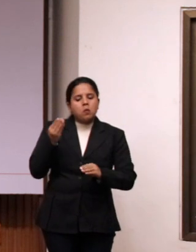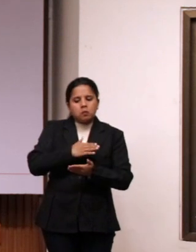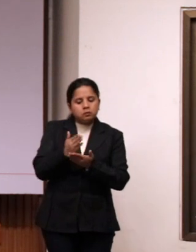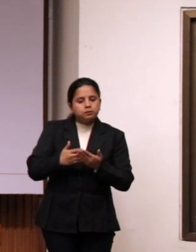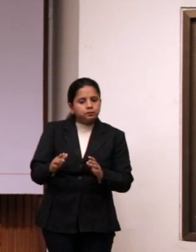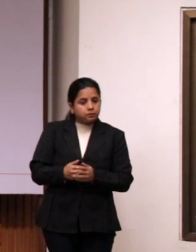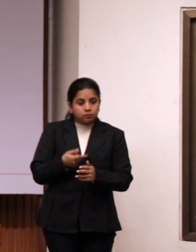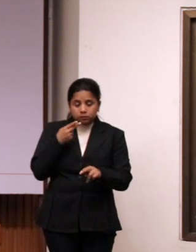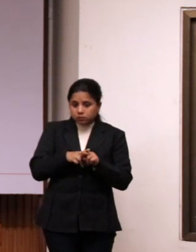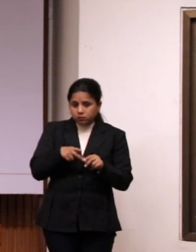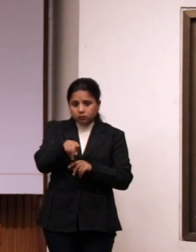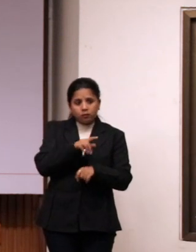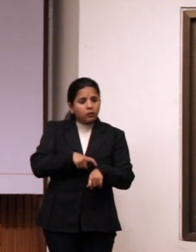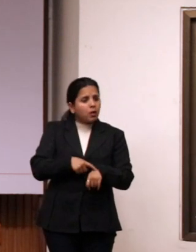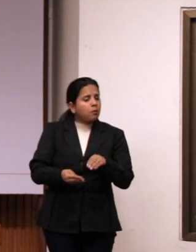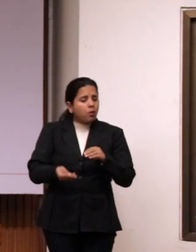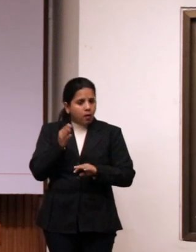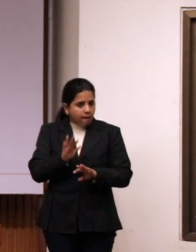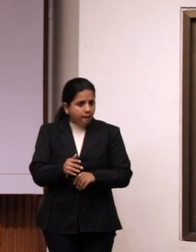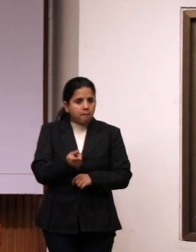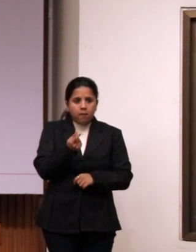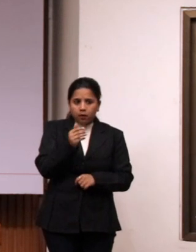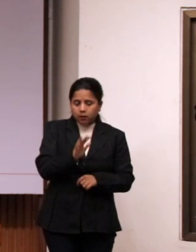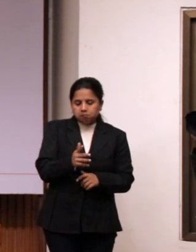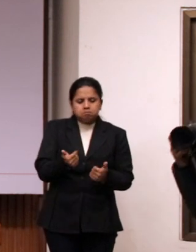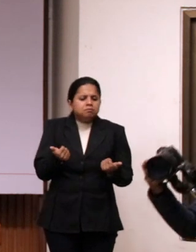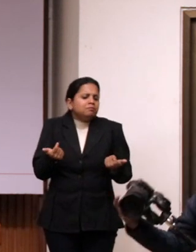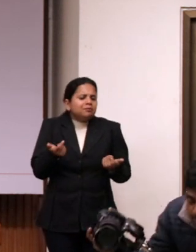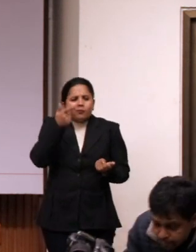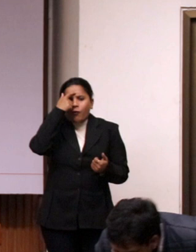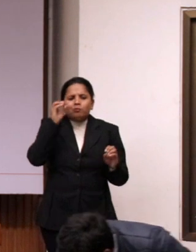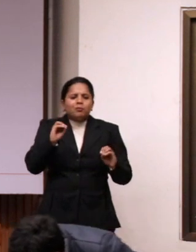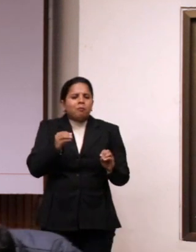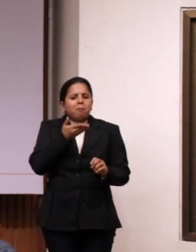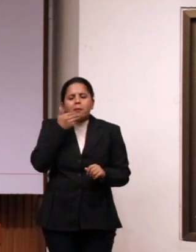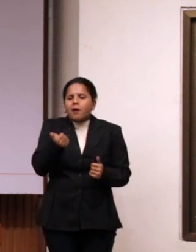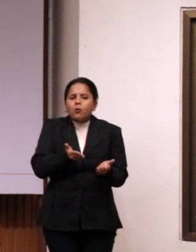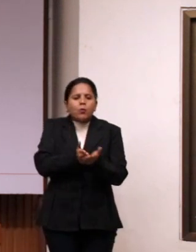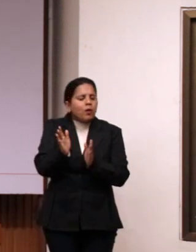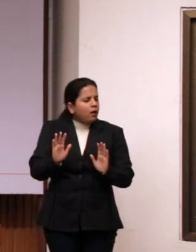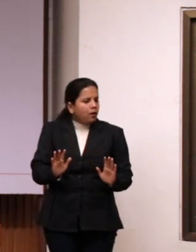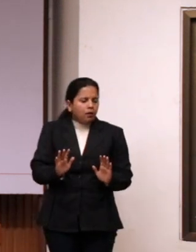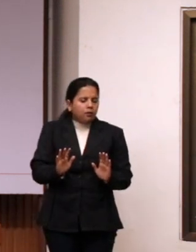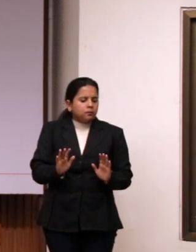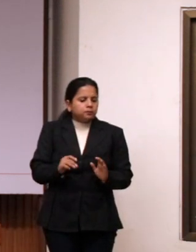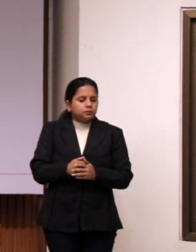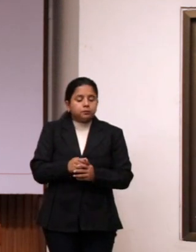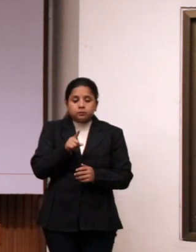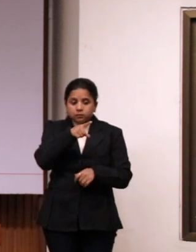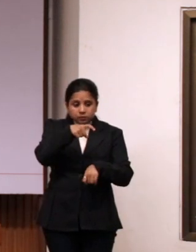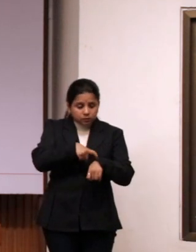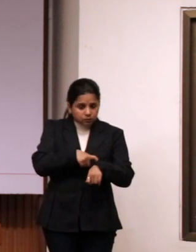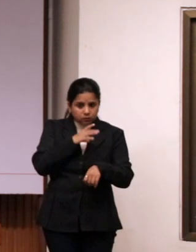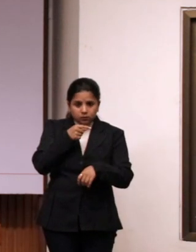And if you have so much of time and money, then wonderful, there is no problem, it's the best way. But the moment you